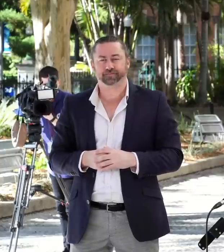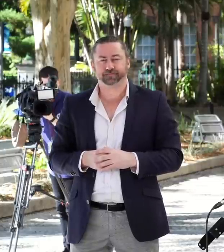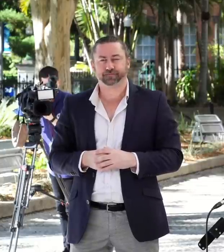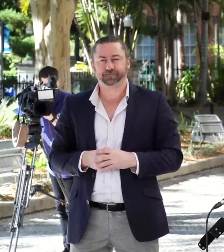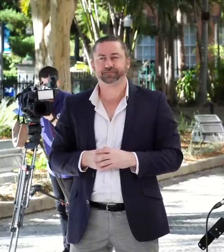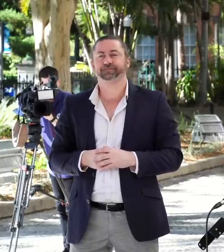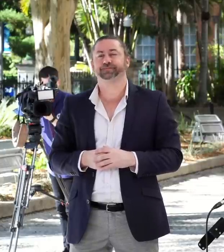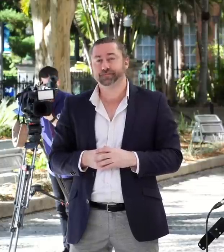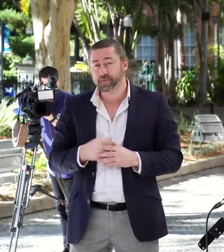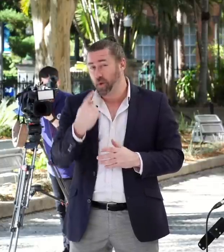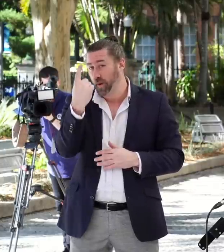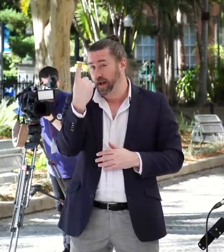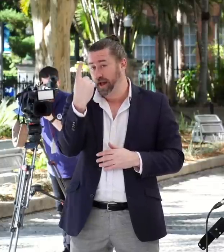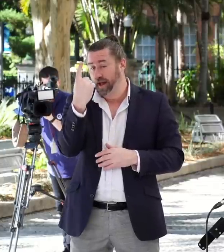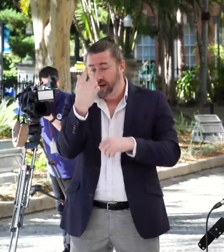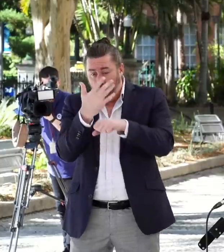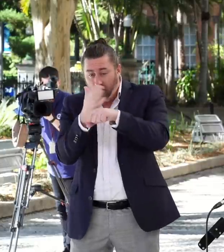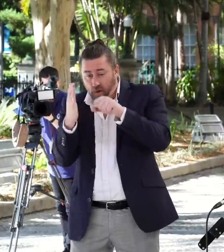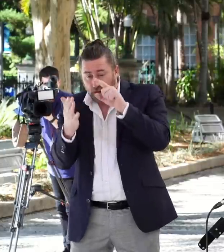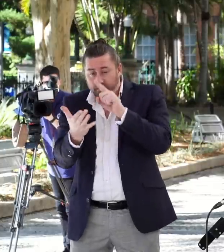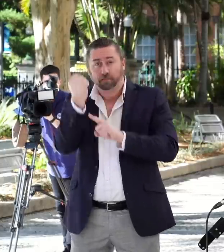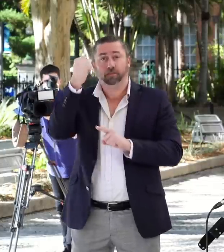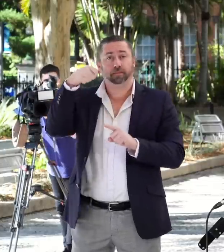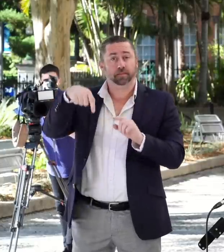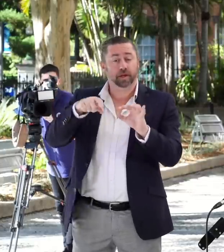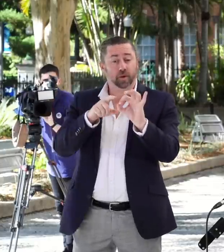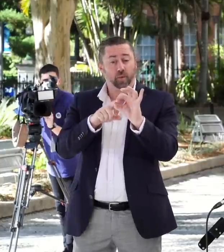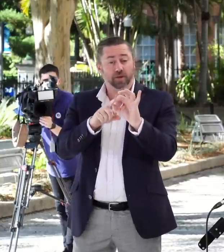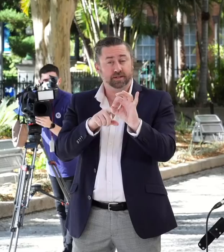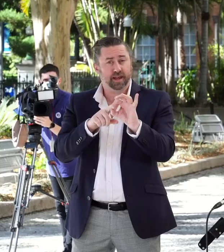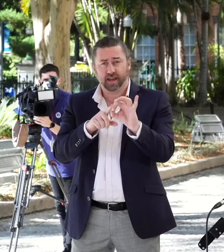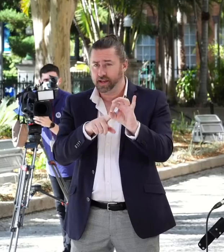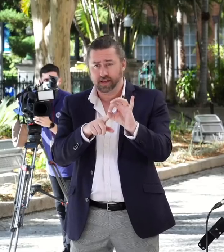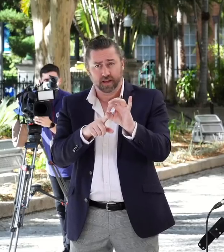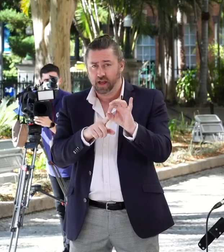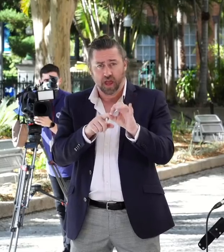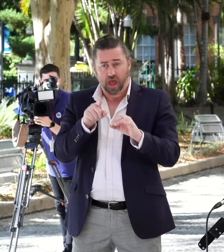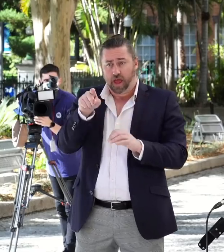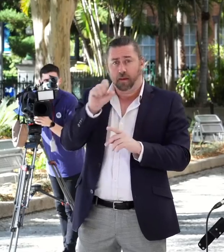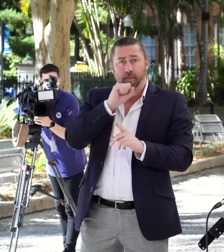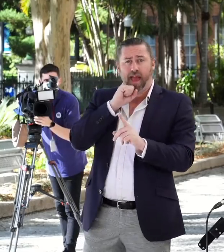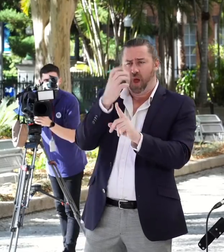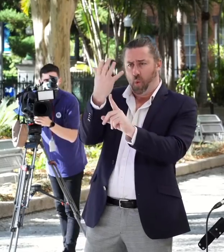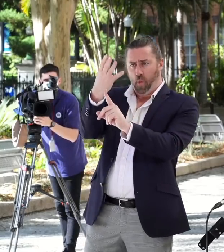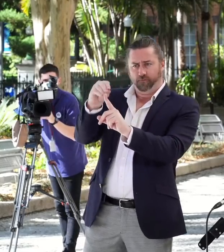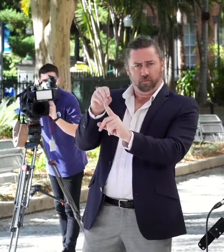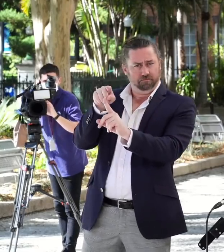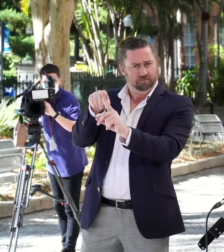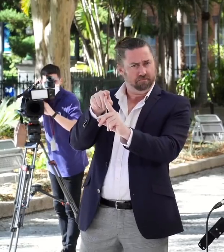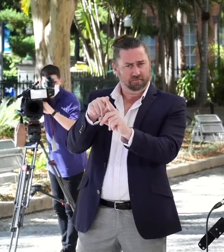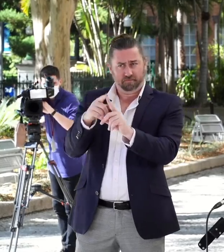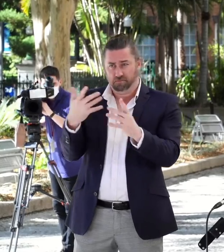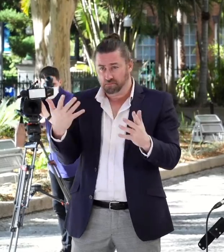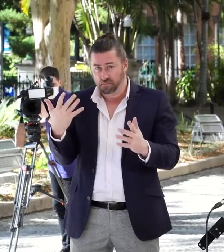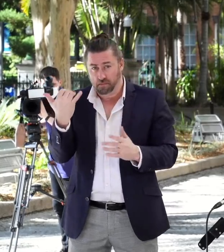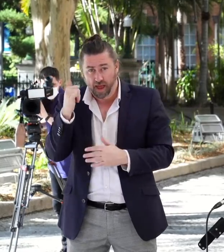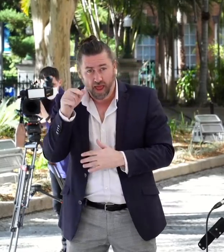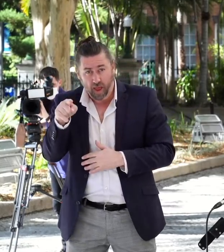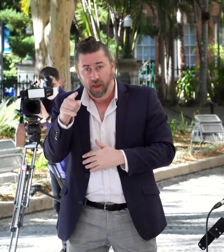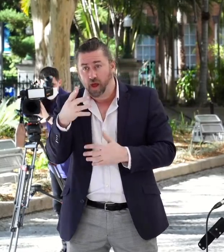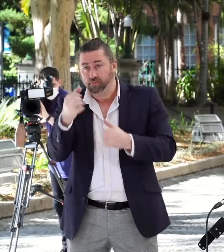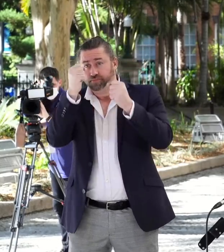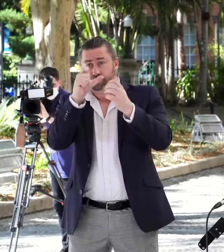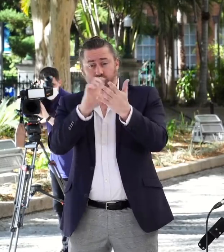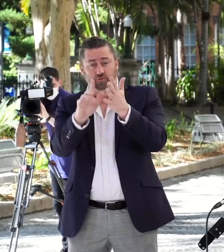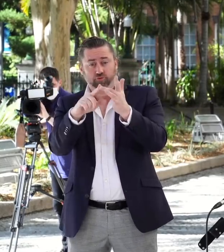So one new case in Queensland. I'm not sure of the acquisition of this case. It could have been in China,